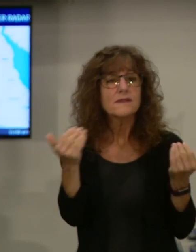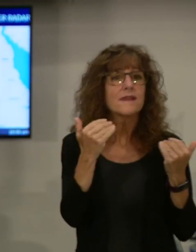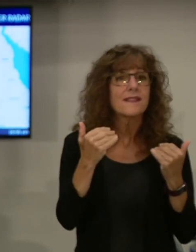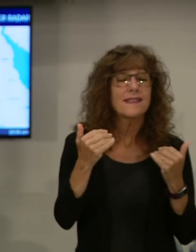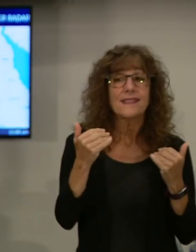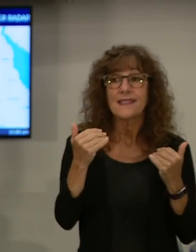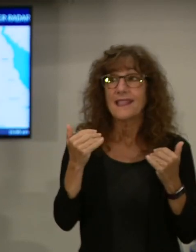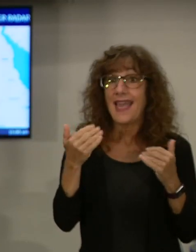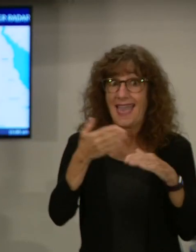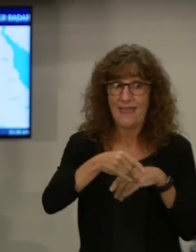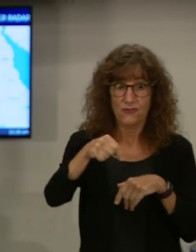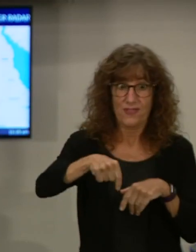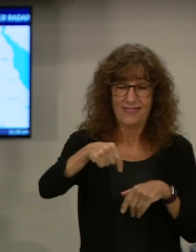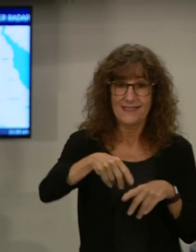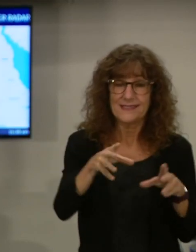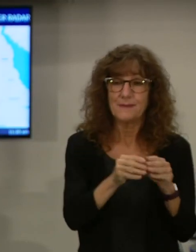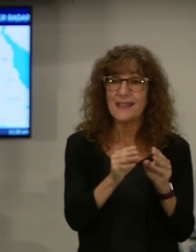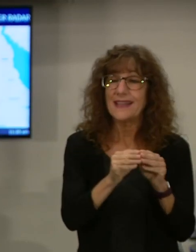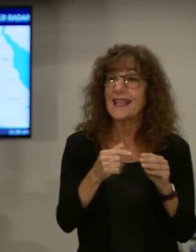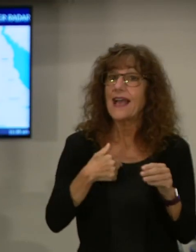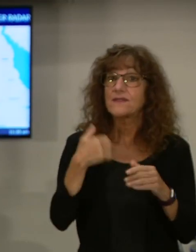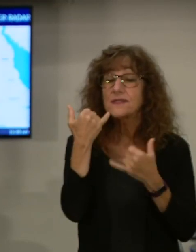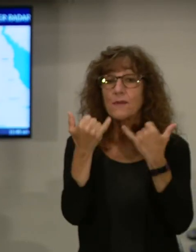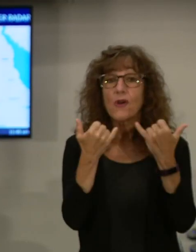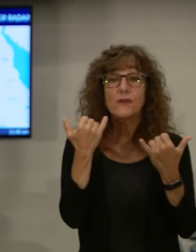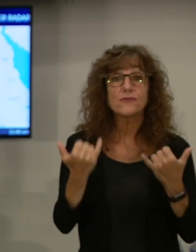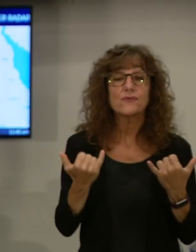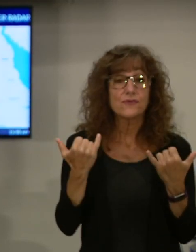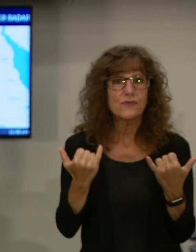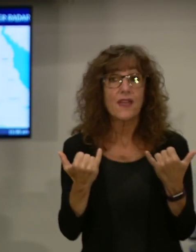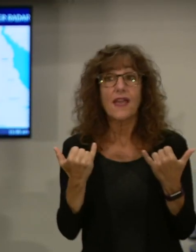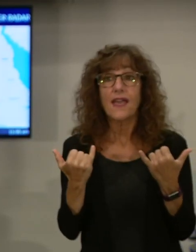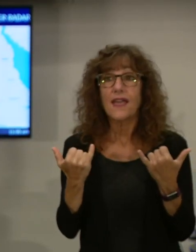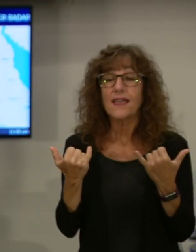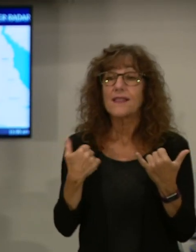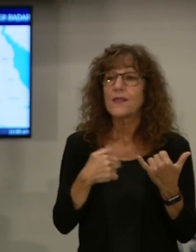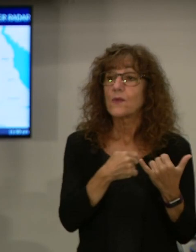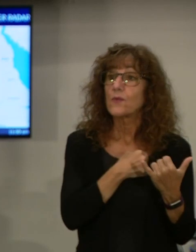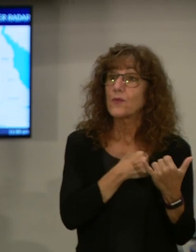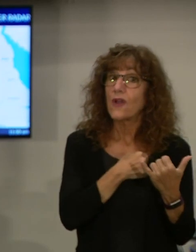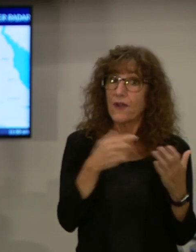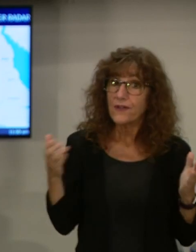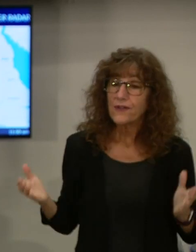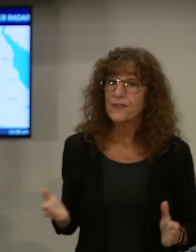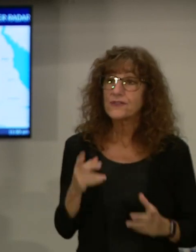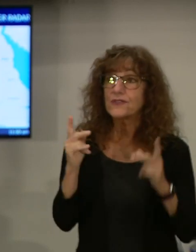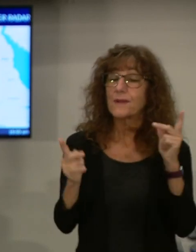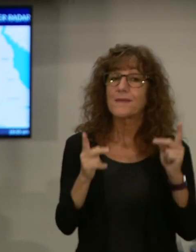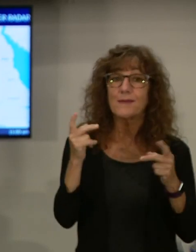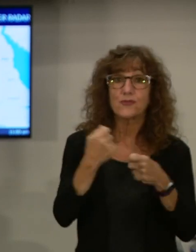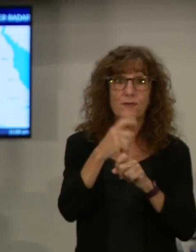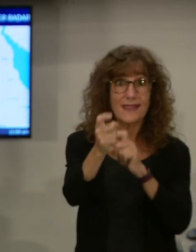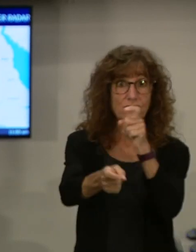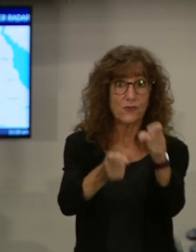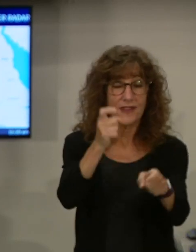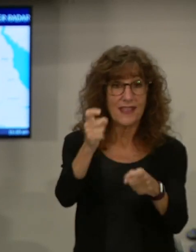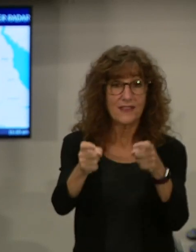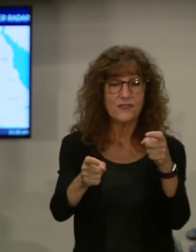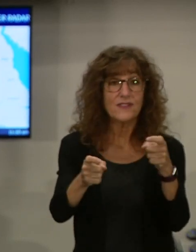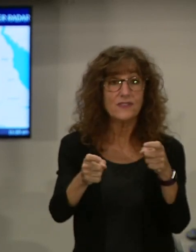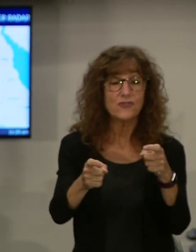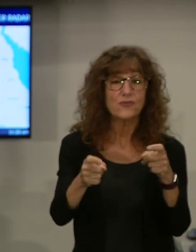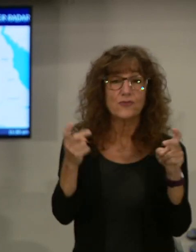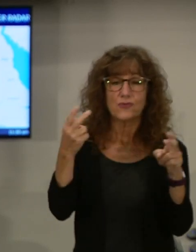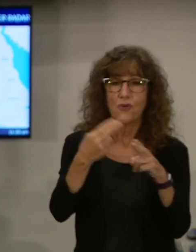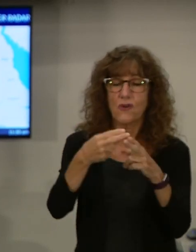have, after this press conference, I actually have some calls today that we're actually encouraging people to make donations to Stand Up and